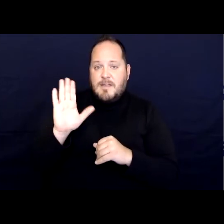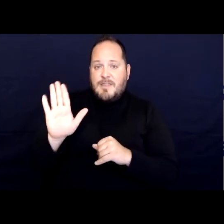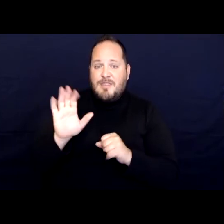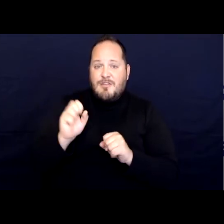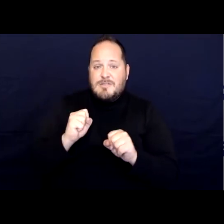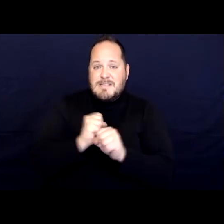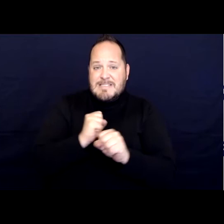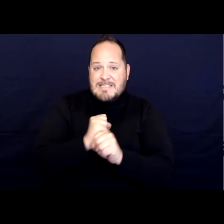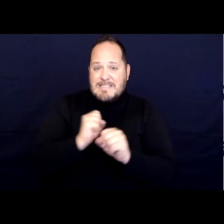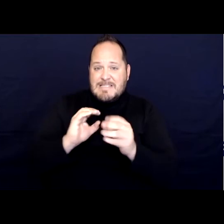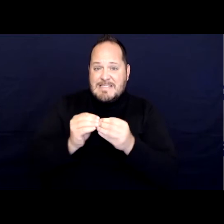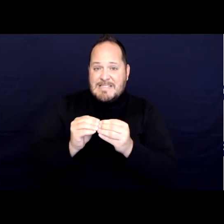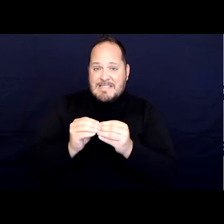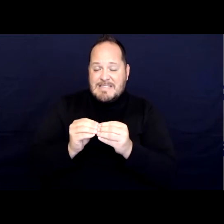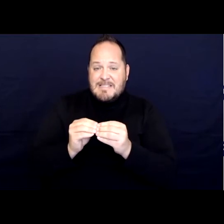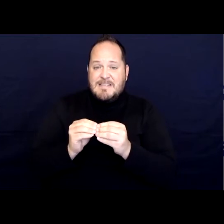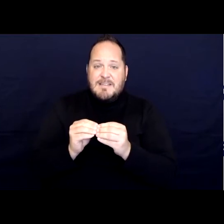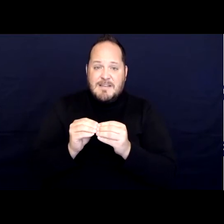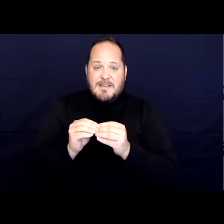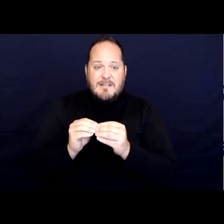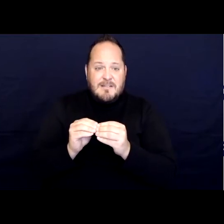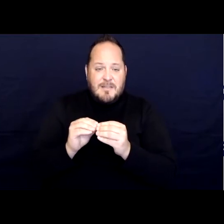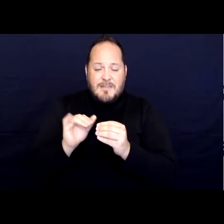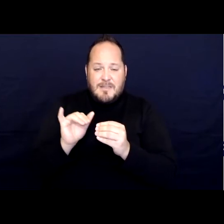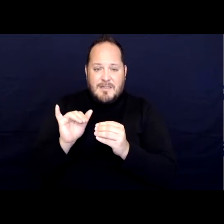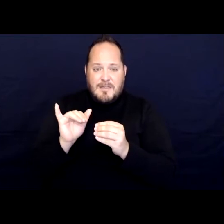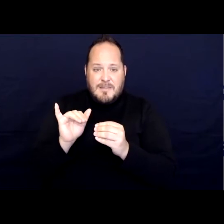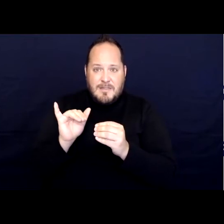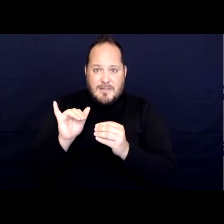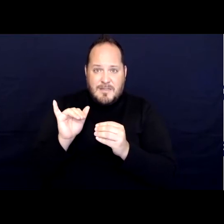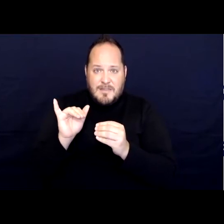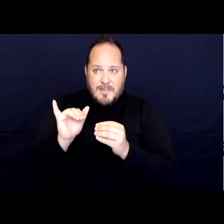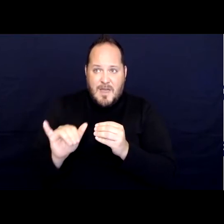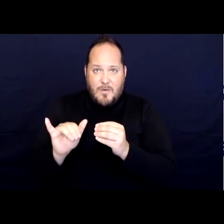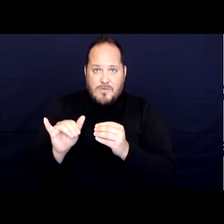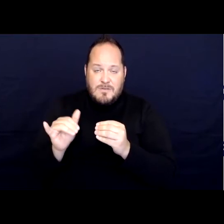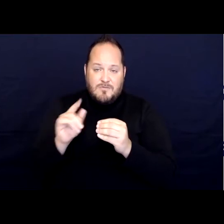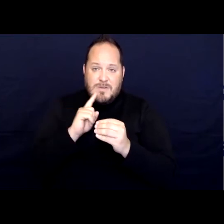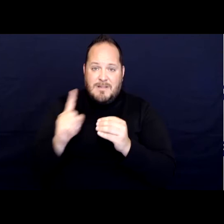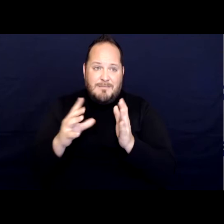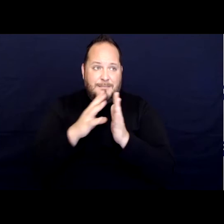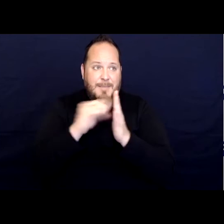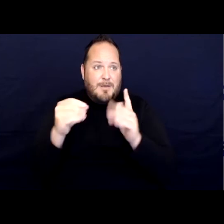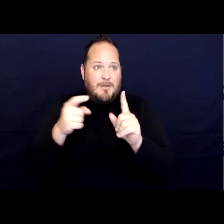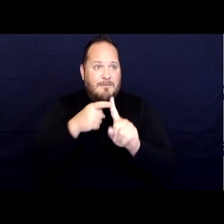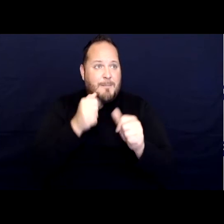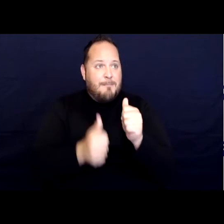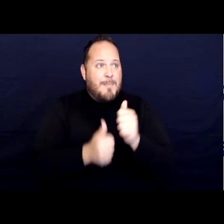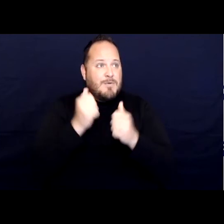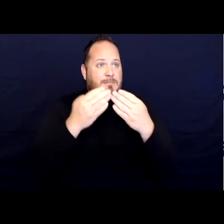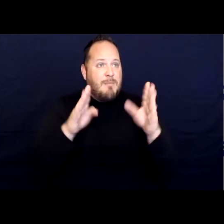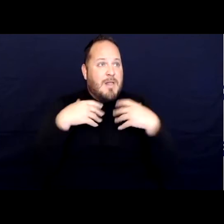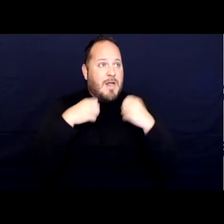point that was mirrored by the most public health statistics in the United States and in most